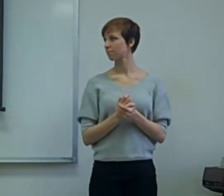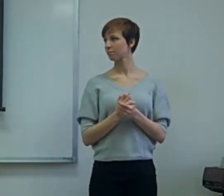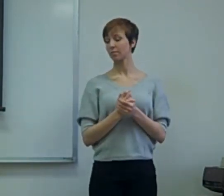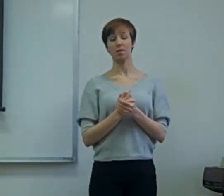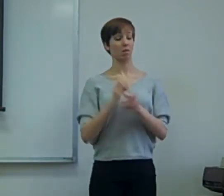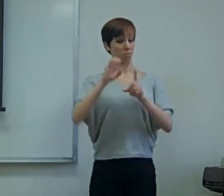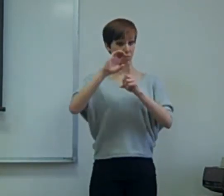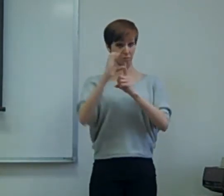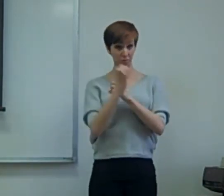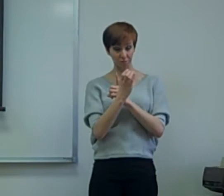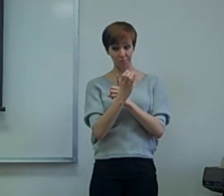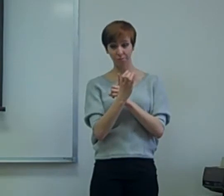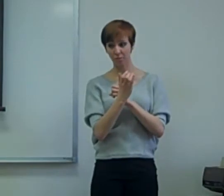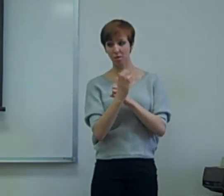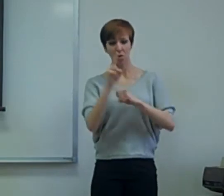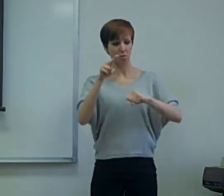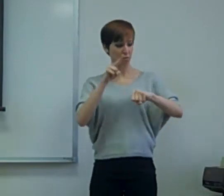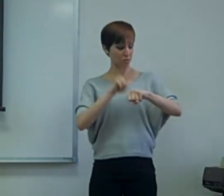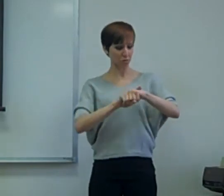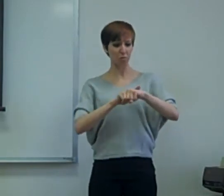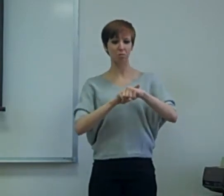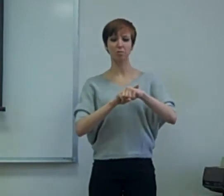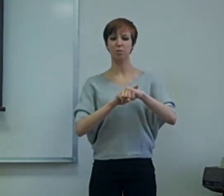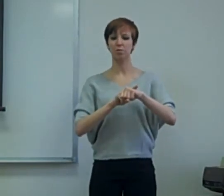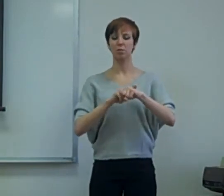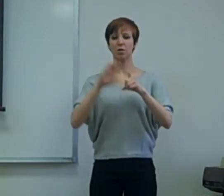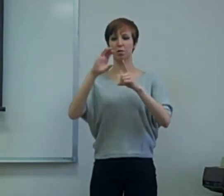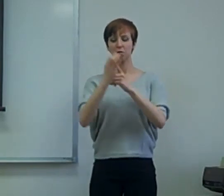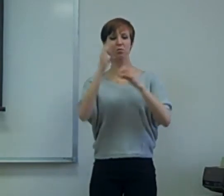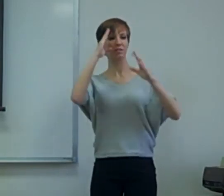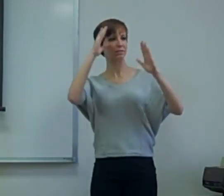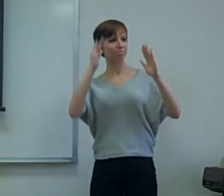cultural norms and cultural expectations that they had,